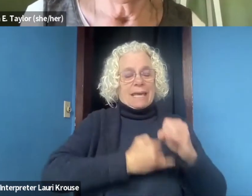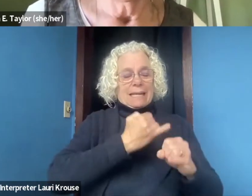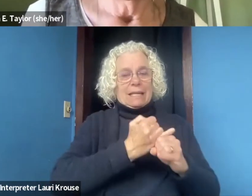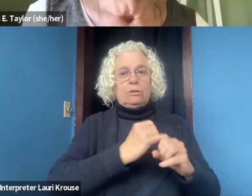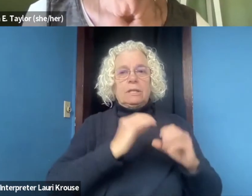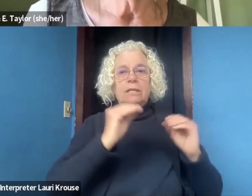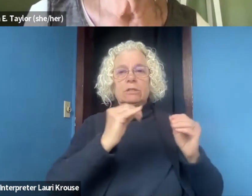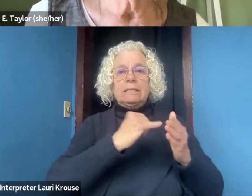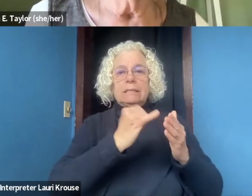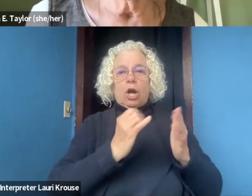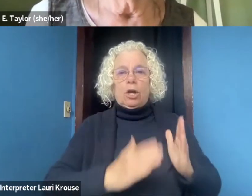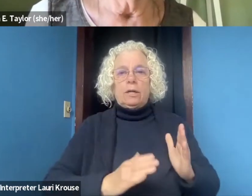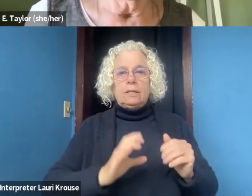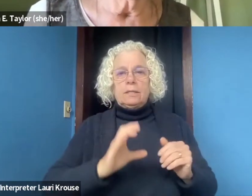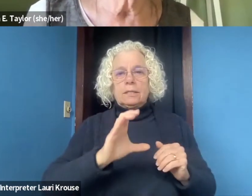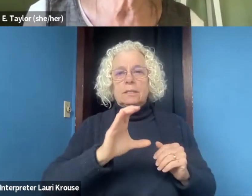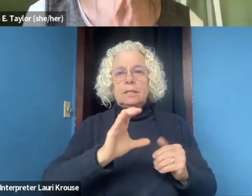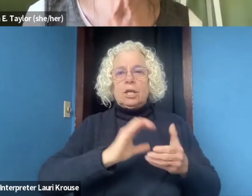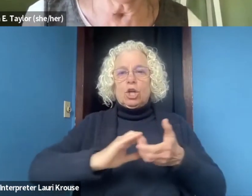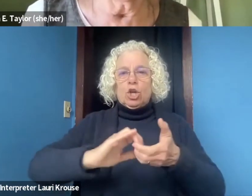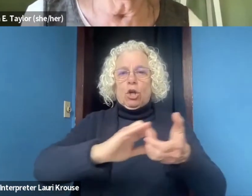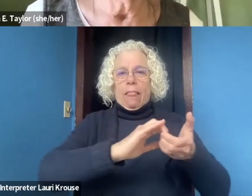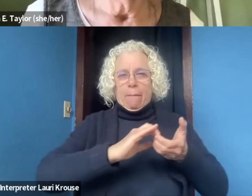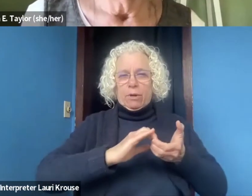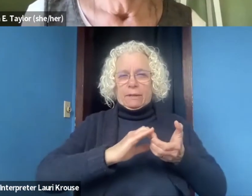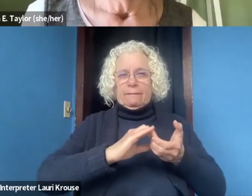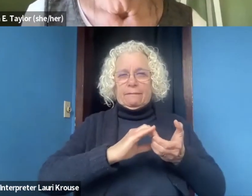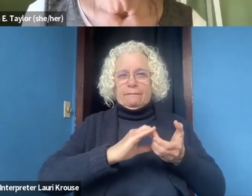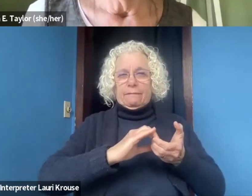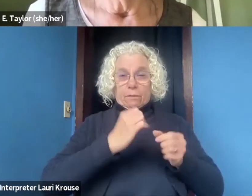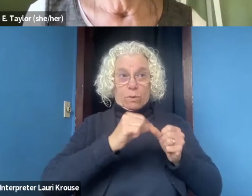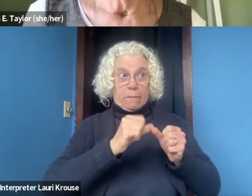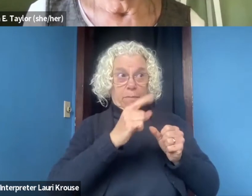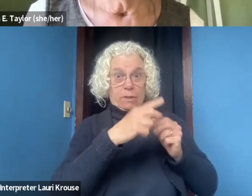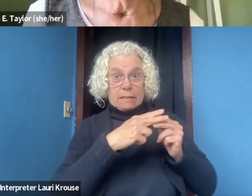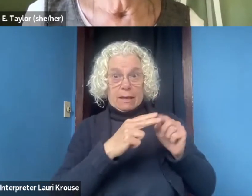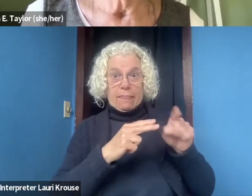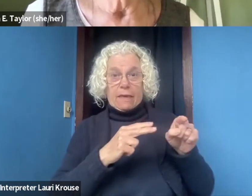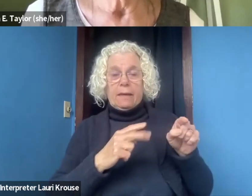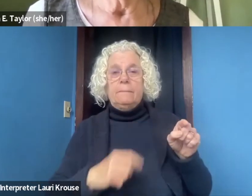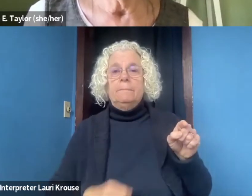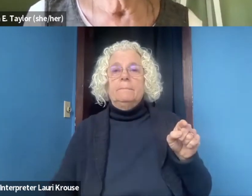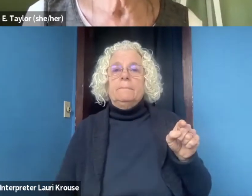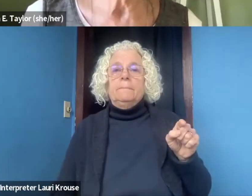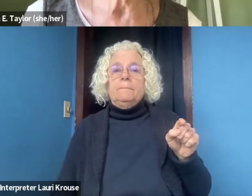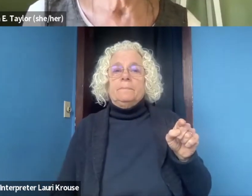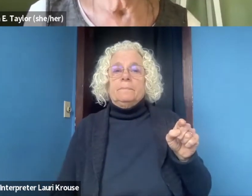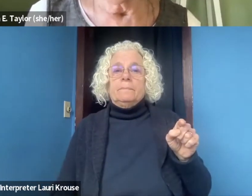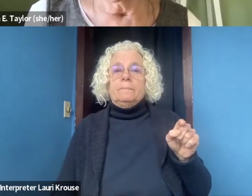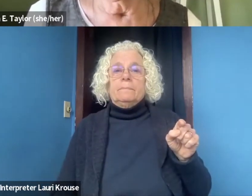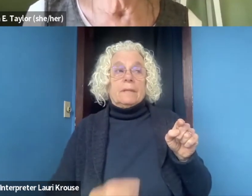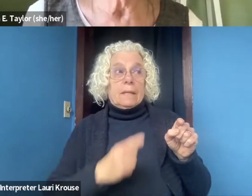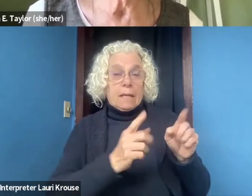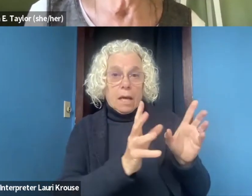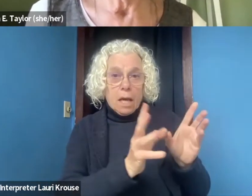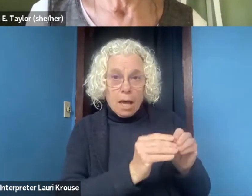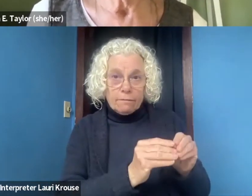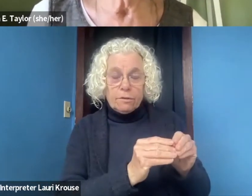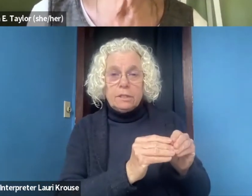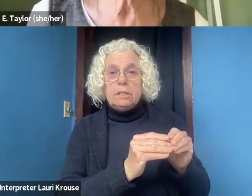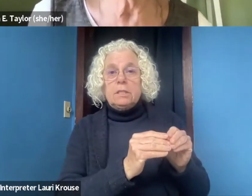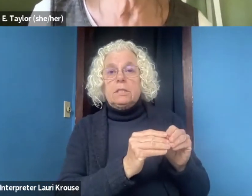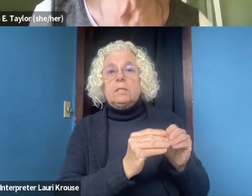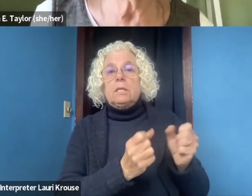Collaborative slide that was up. There's so much going on around the conference and around the collaborative,